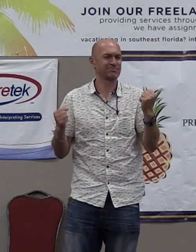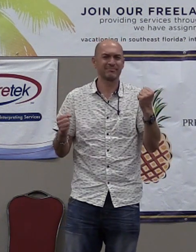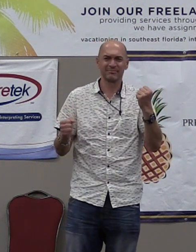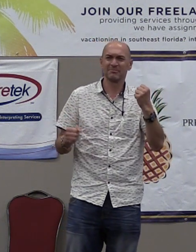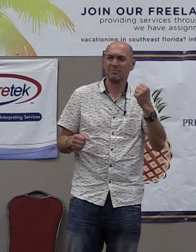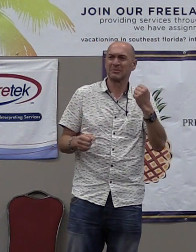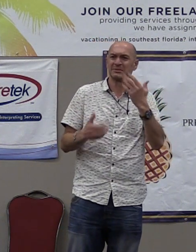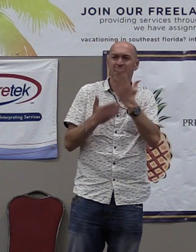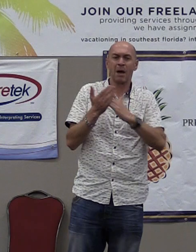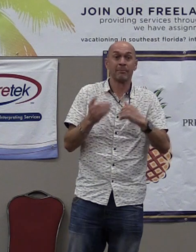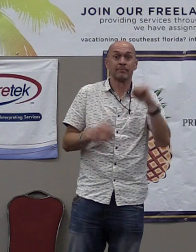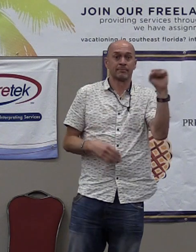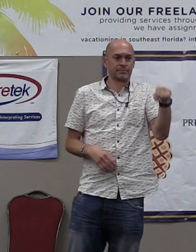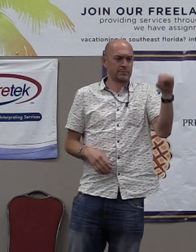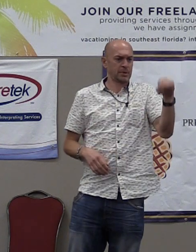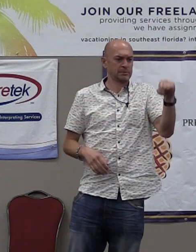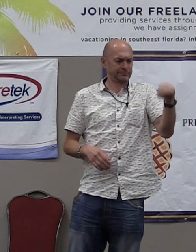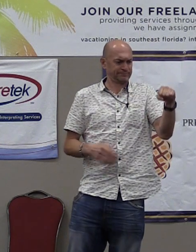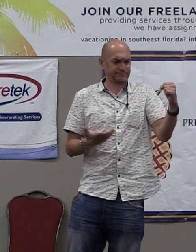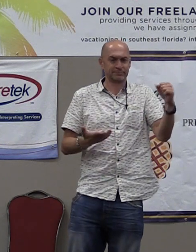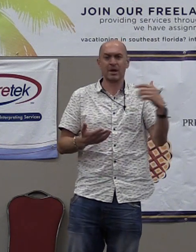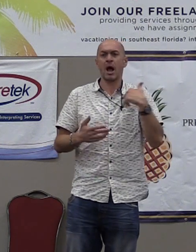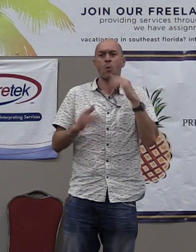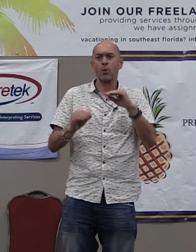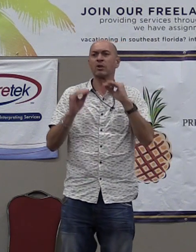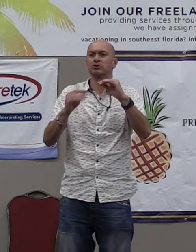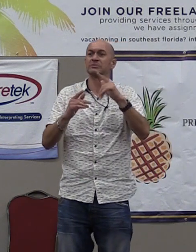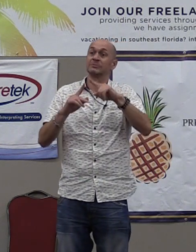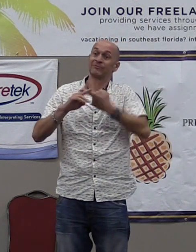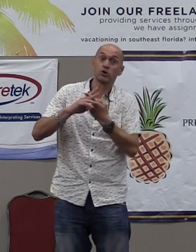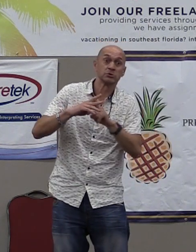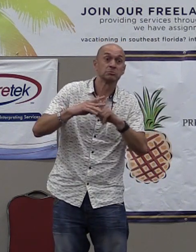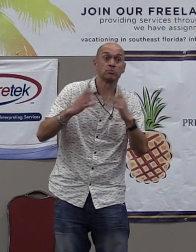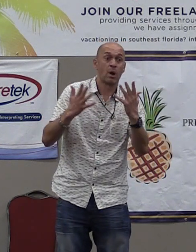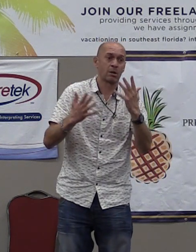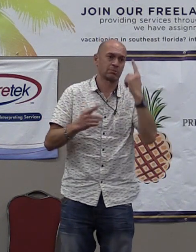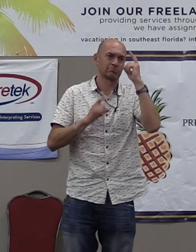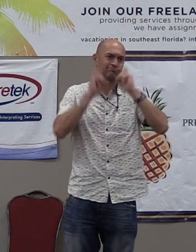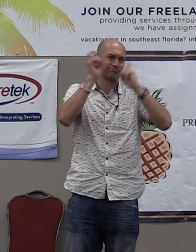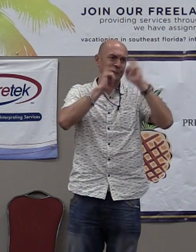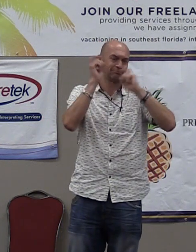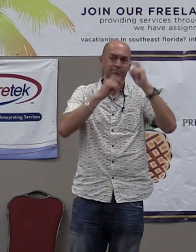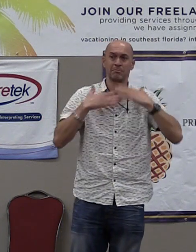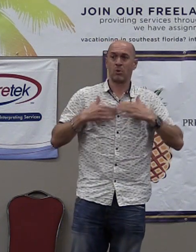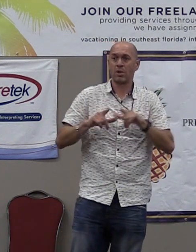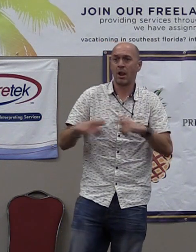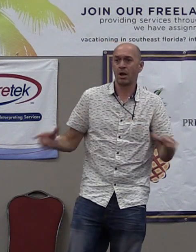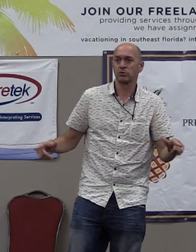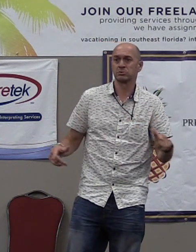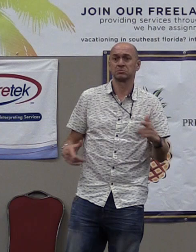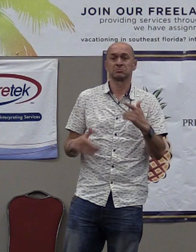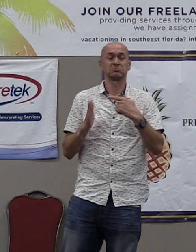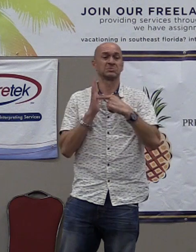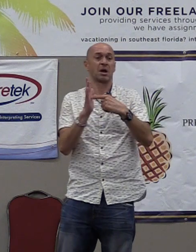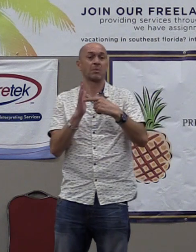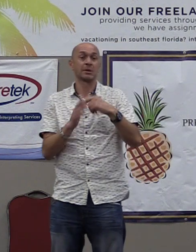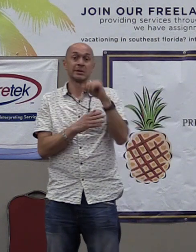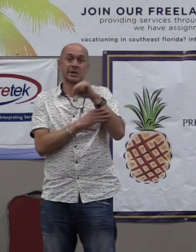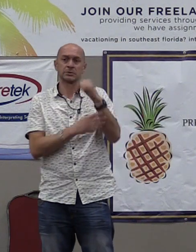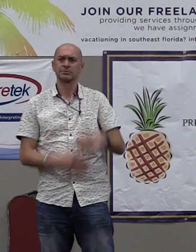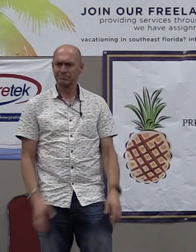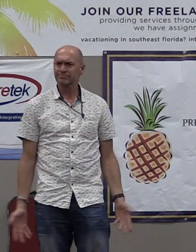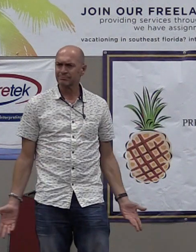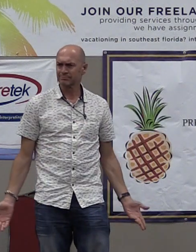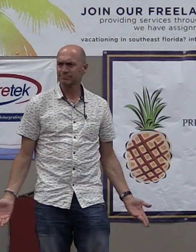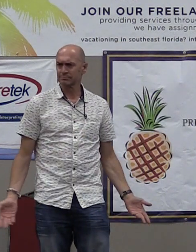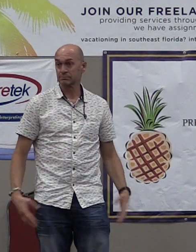gestures before we actually sign. Some sign, yes, like this, so I'm going to, maybe for the beginners, we'll do some